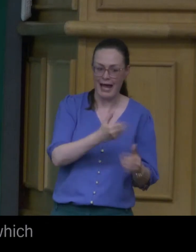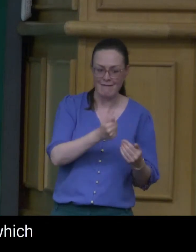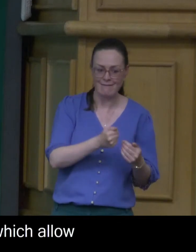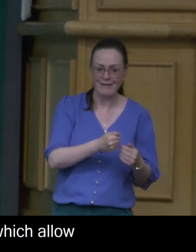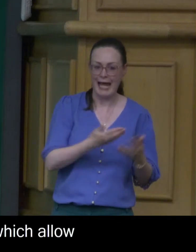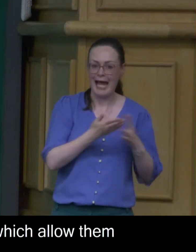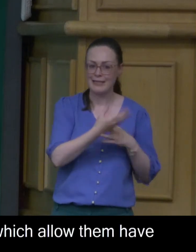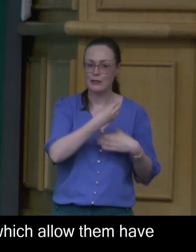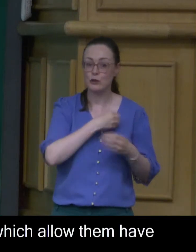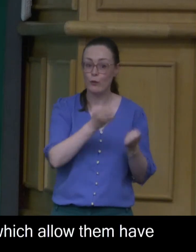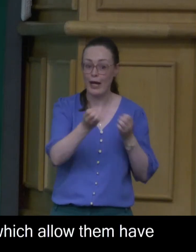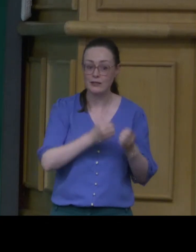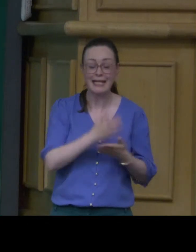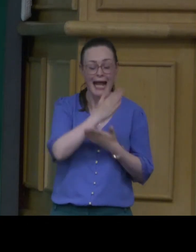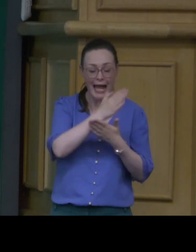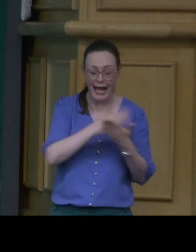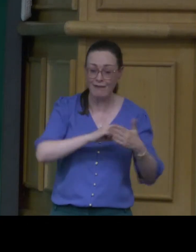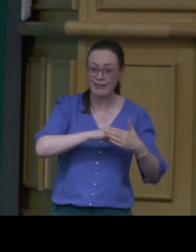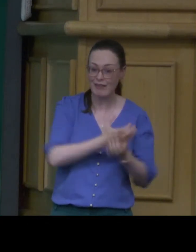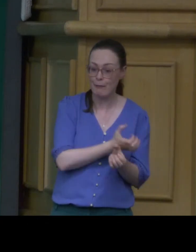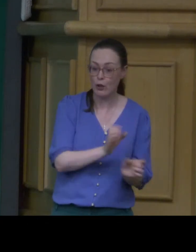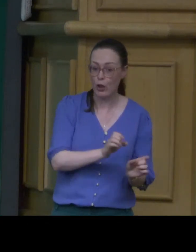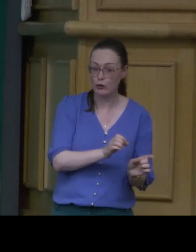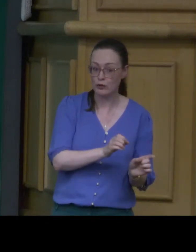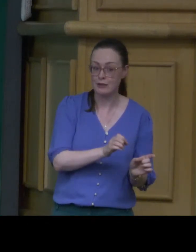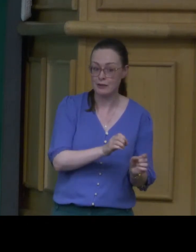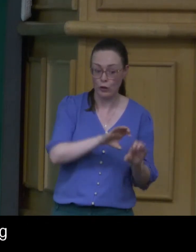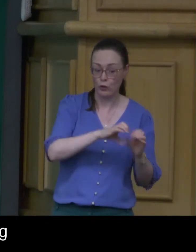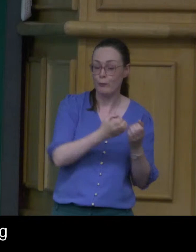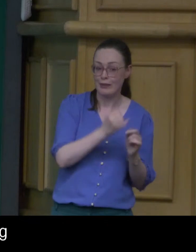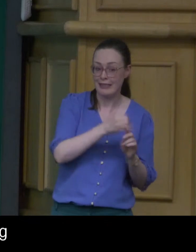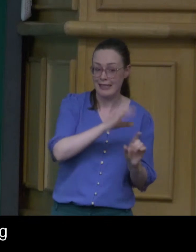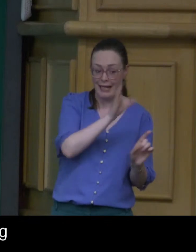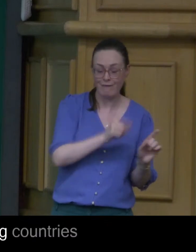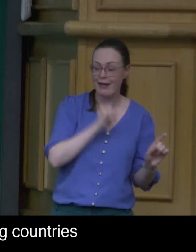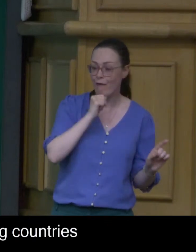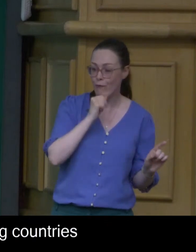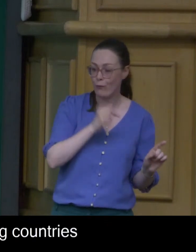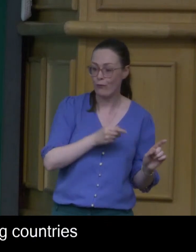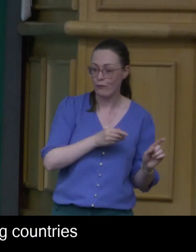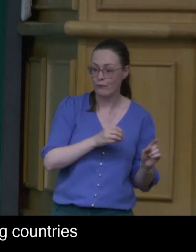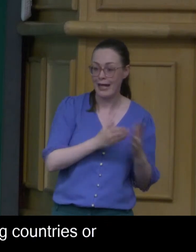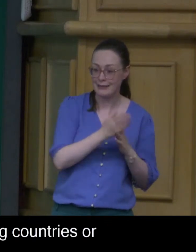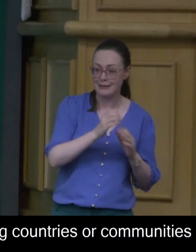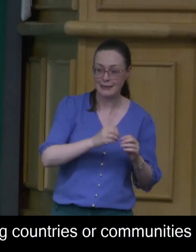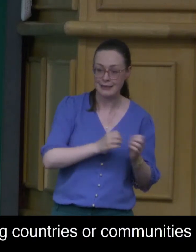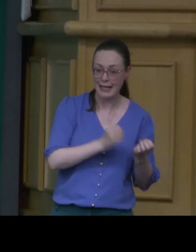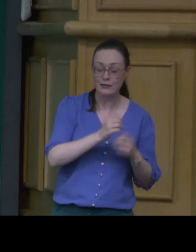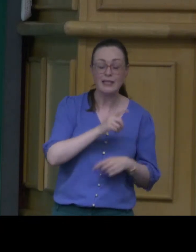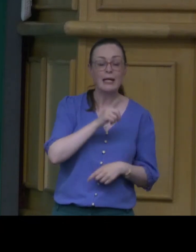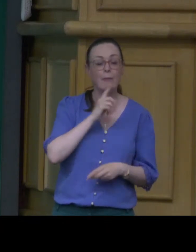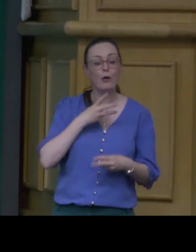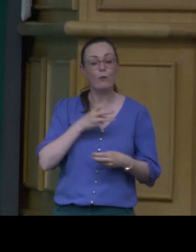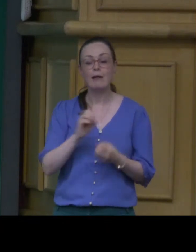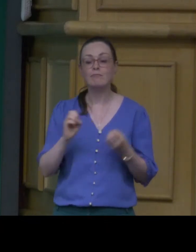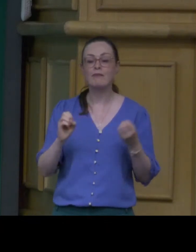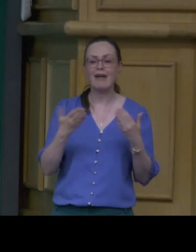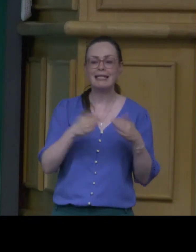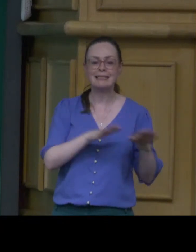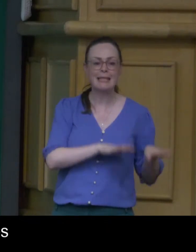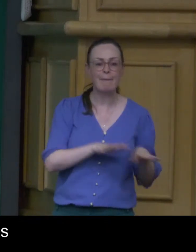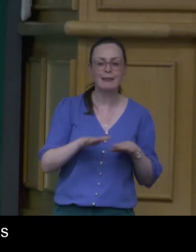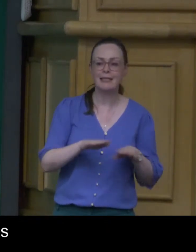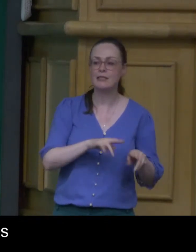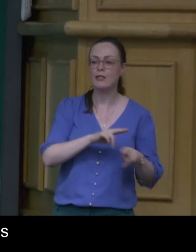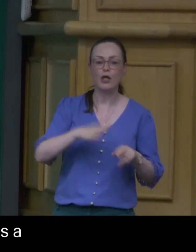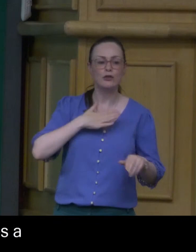energy, which half the developing countries in Africa, developing communities in Africa don't have, but also which provides a stabilization